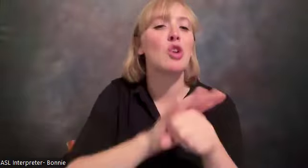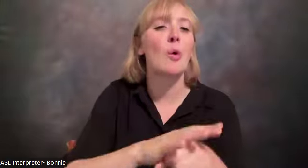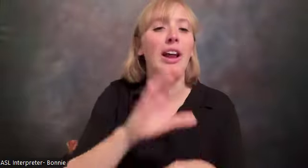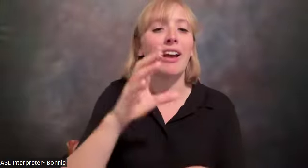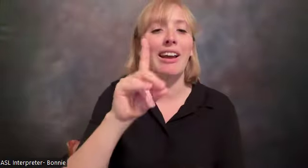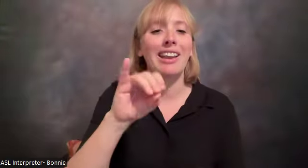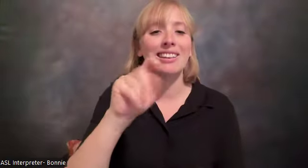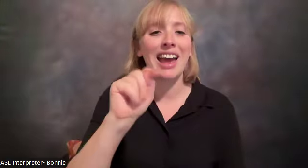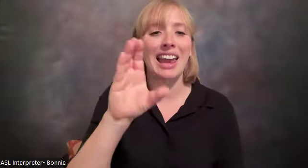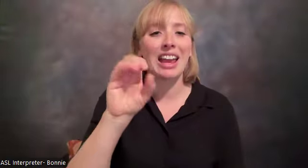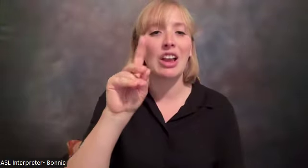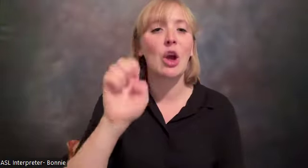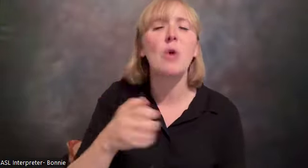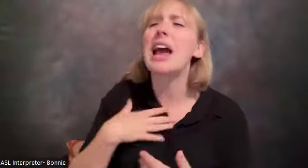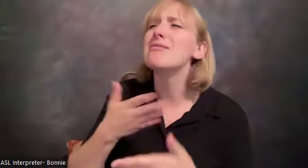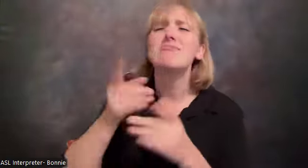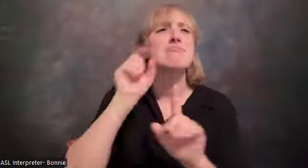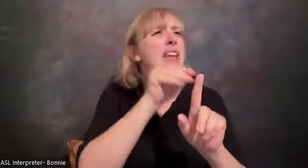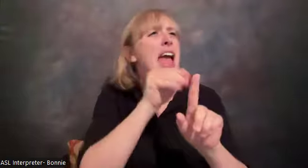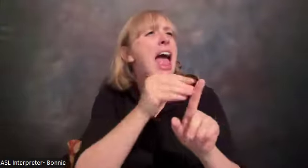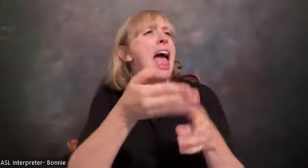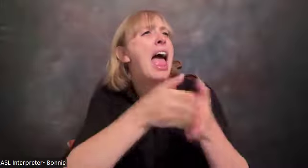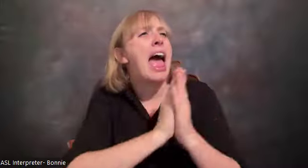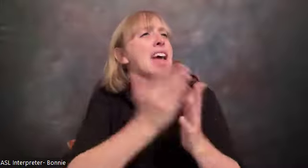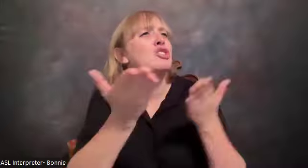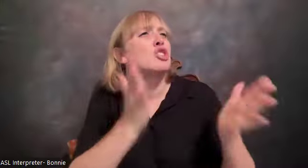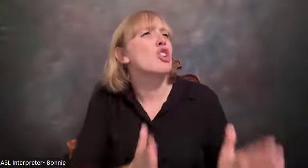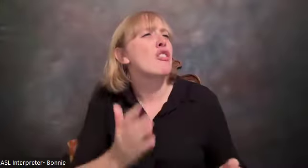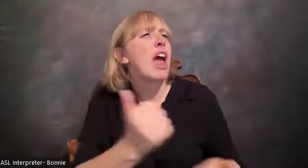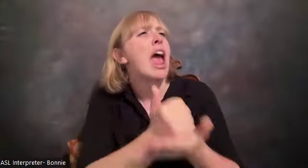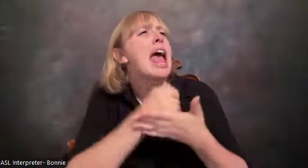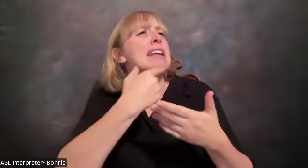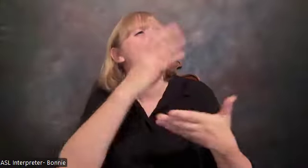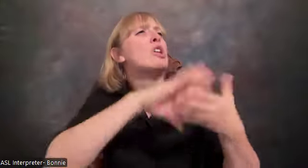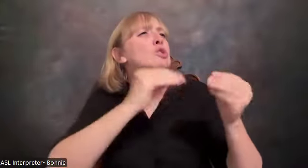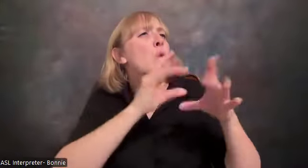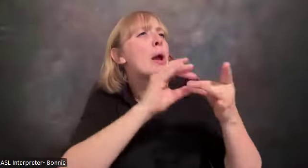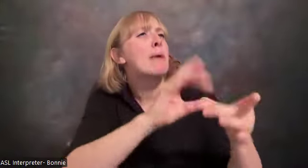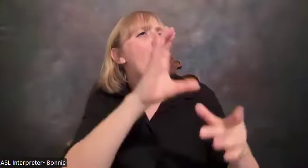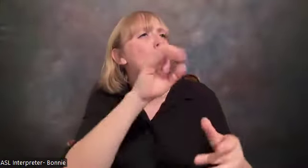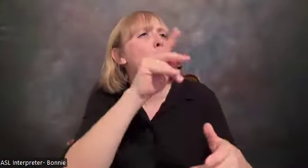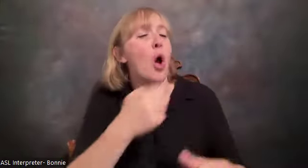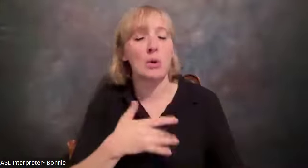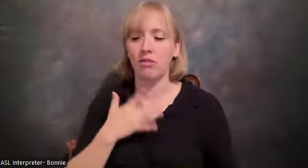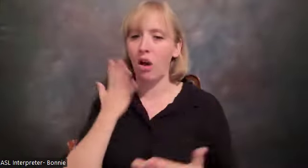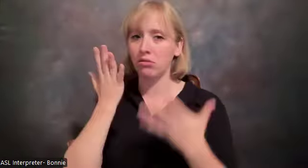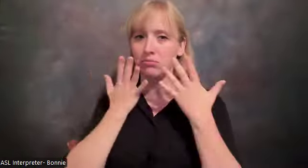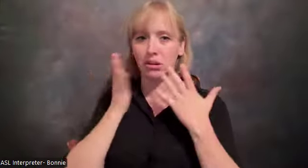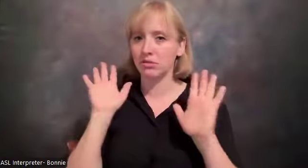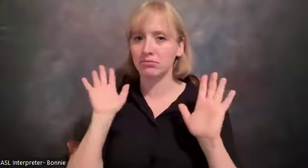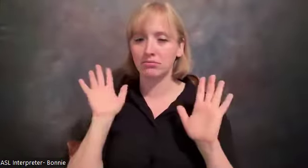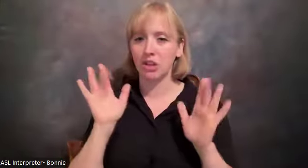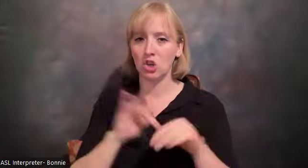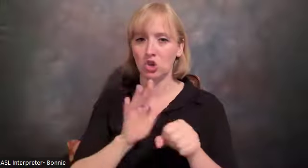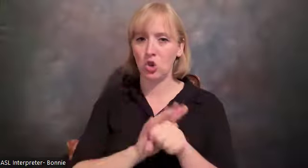I kept on asking the waiter to tell a story to make me feel part of. He seemed to get embarrassed for me. Oh, no. But